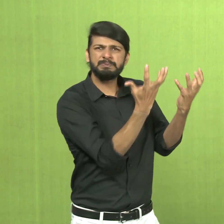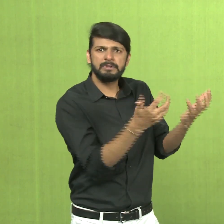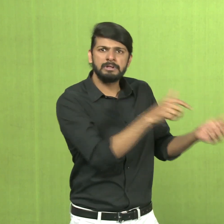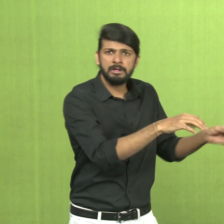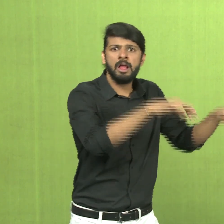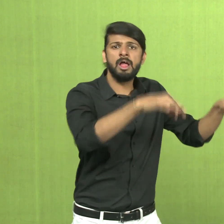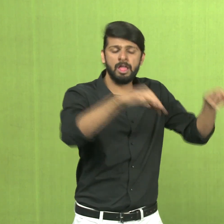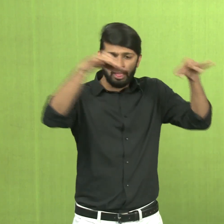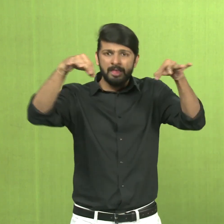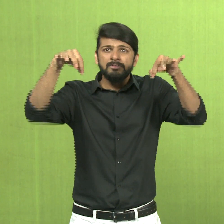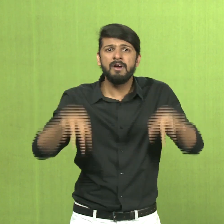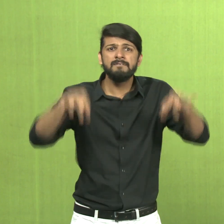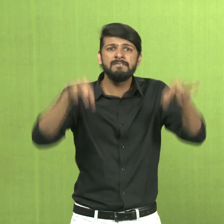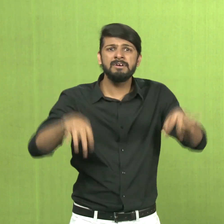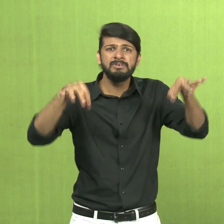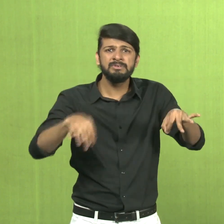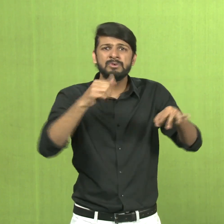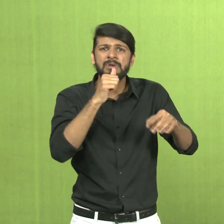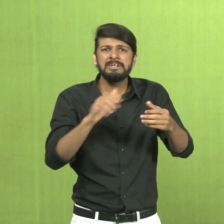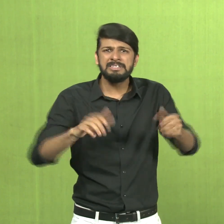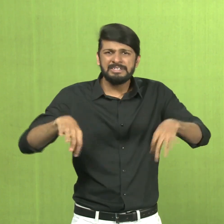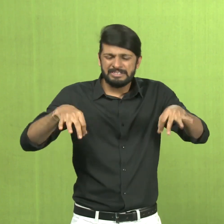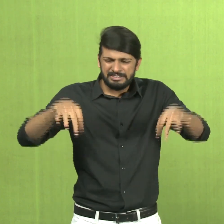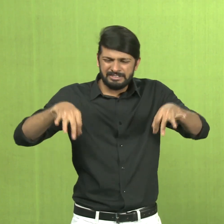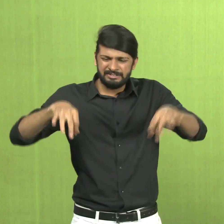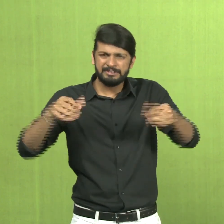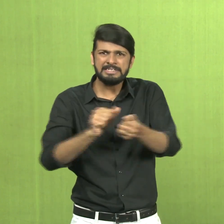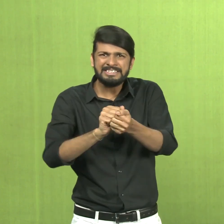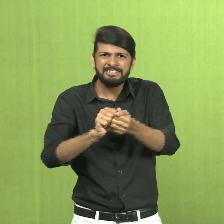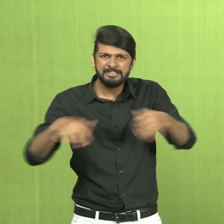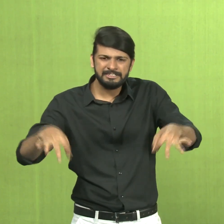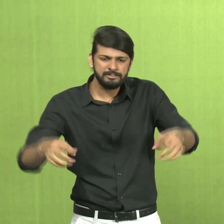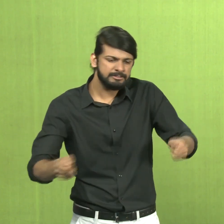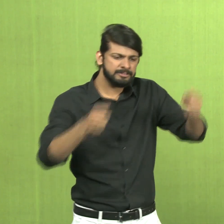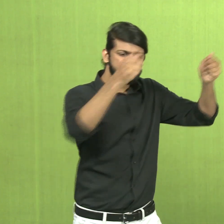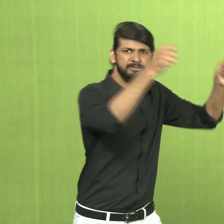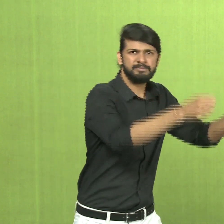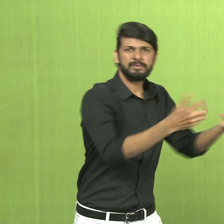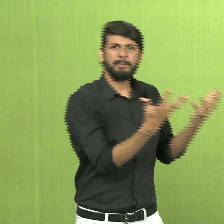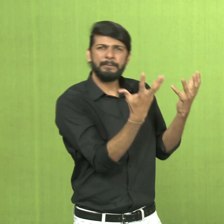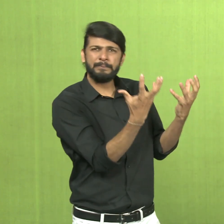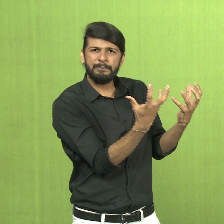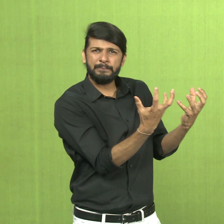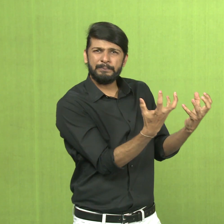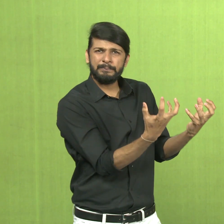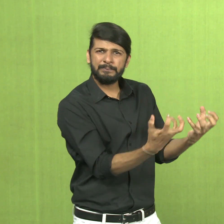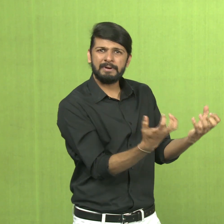drying. Once the drying is done, it is washed in water, running